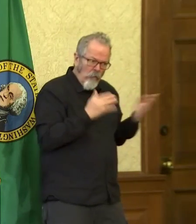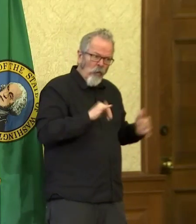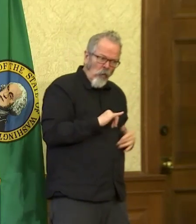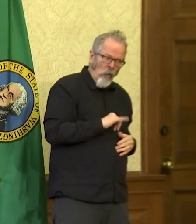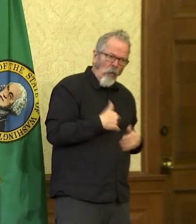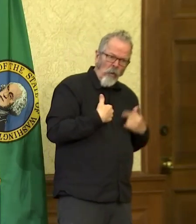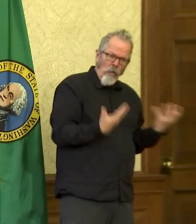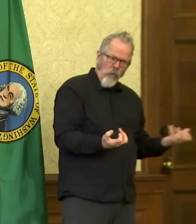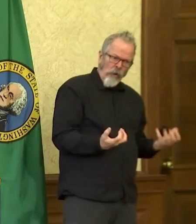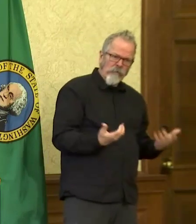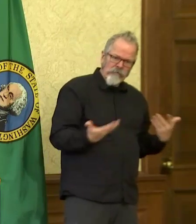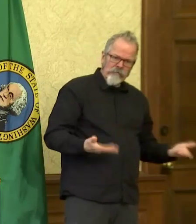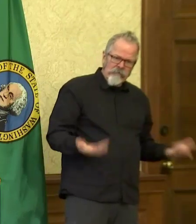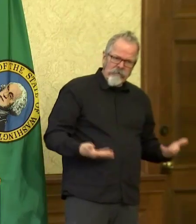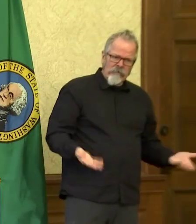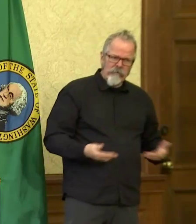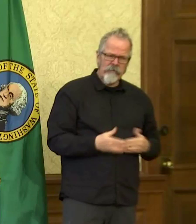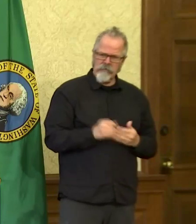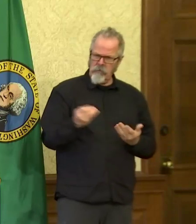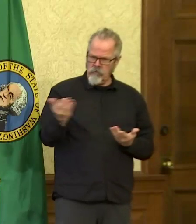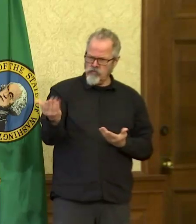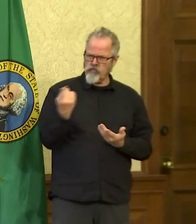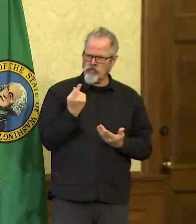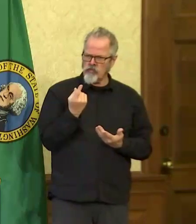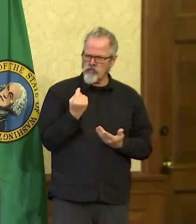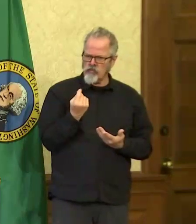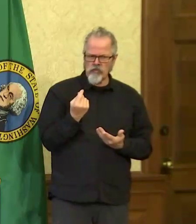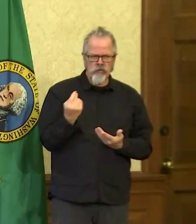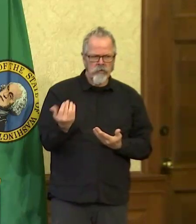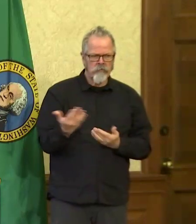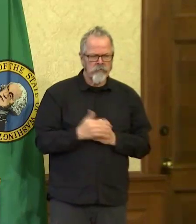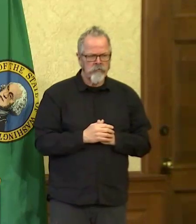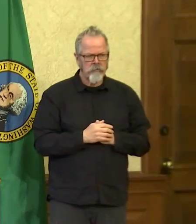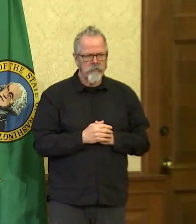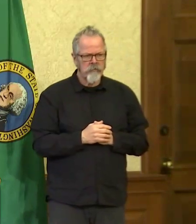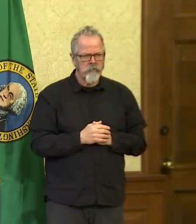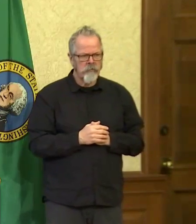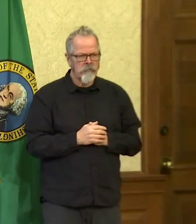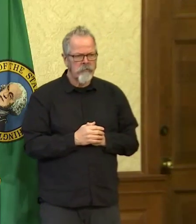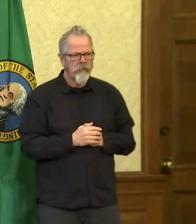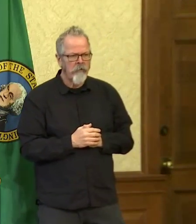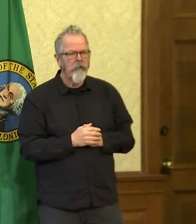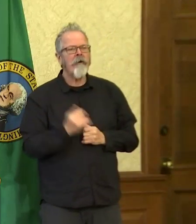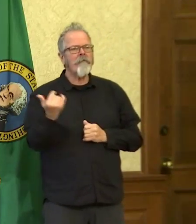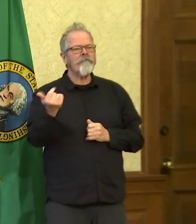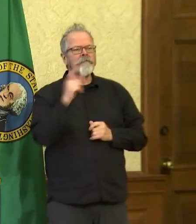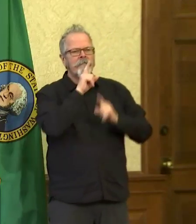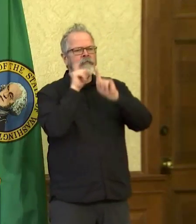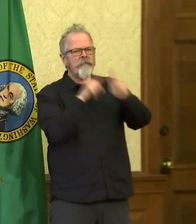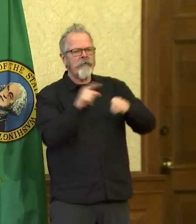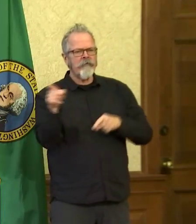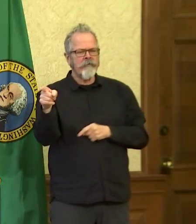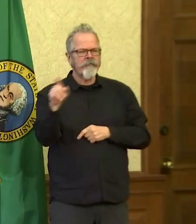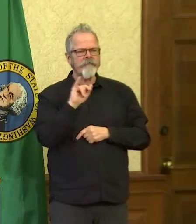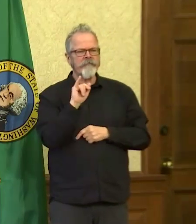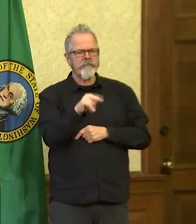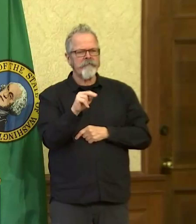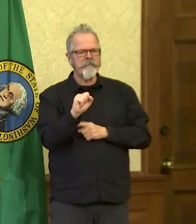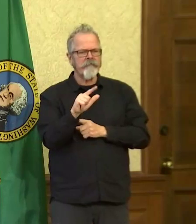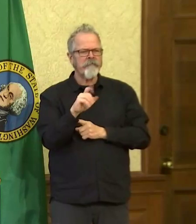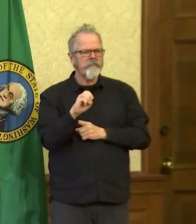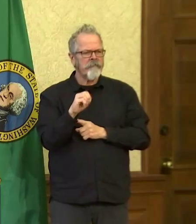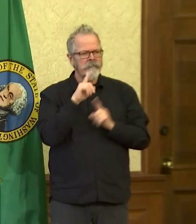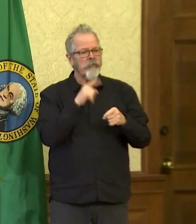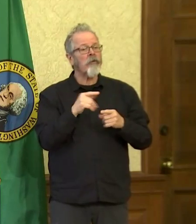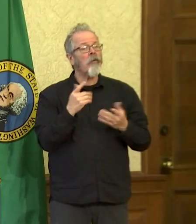happen? Well, what I would say is we know what works, and what works is a very rational plan based on data. And the data